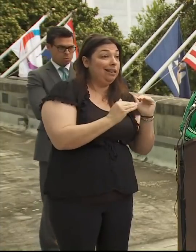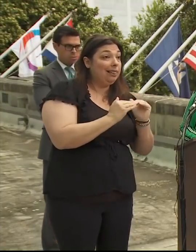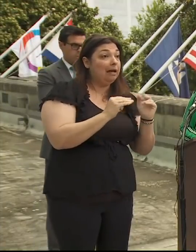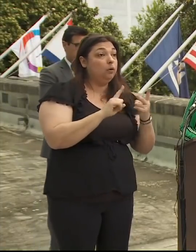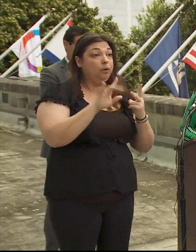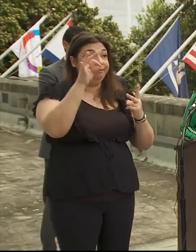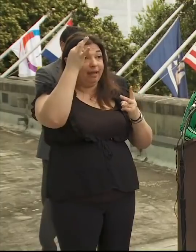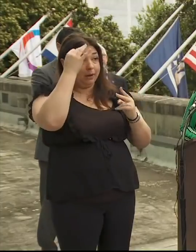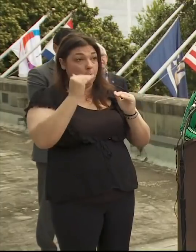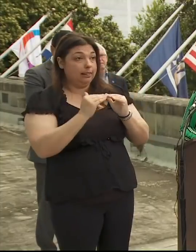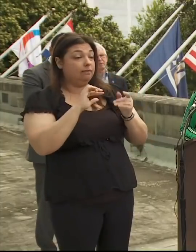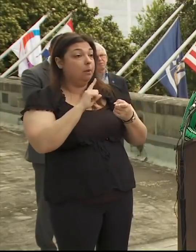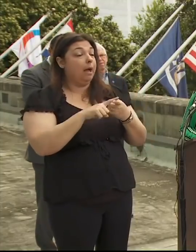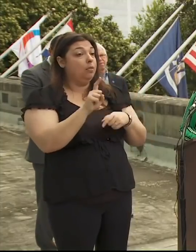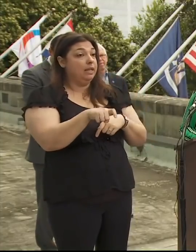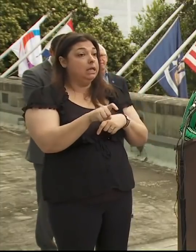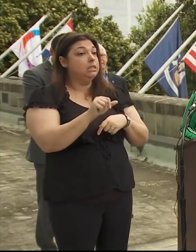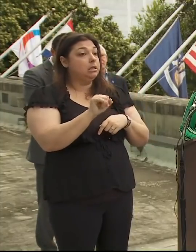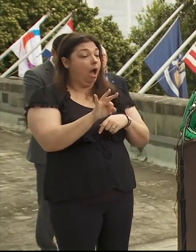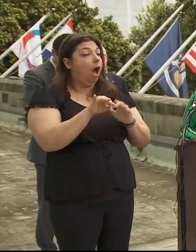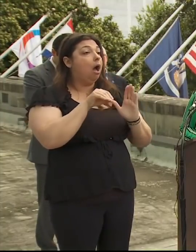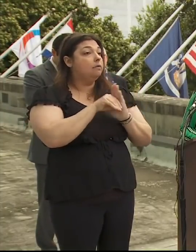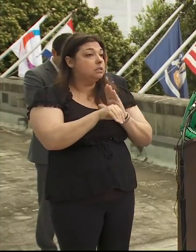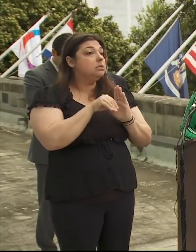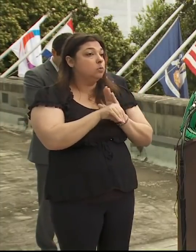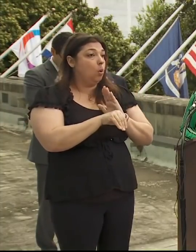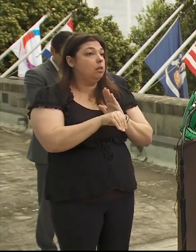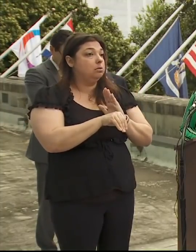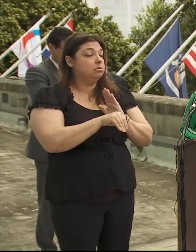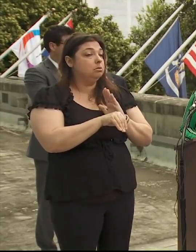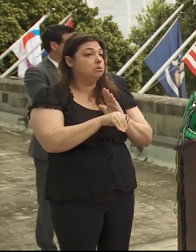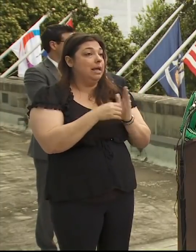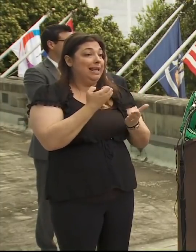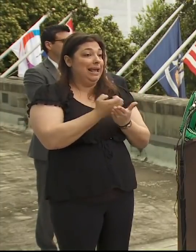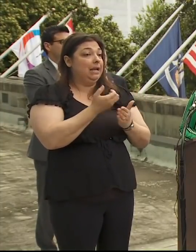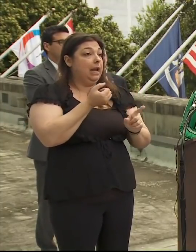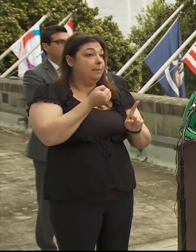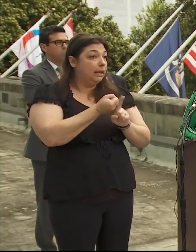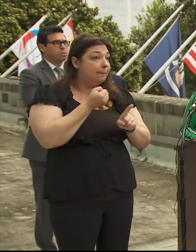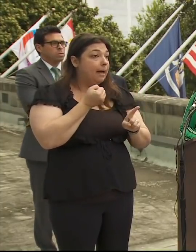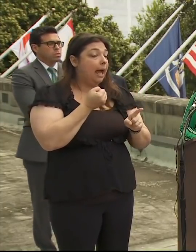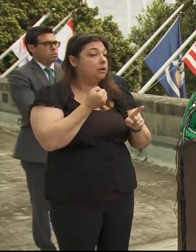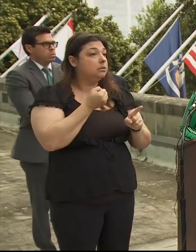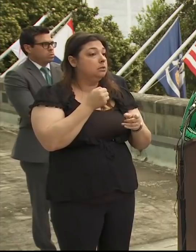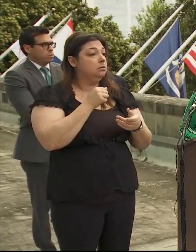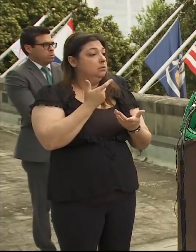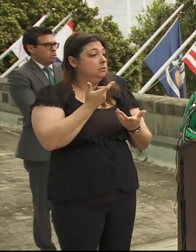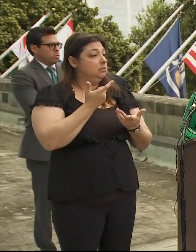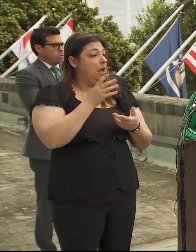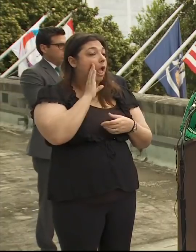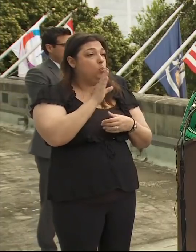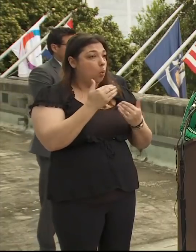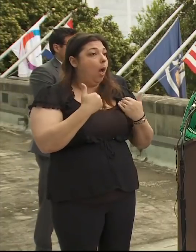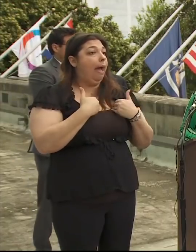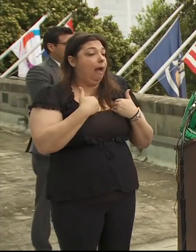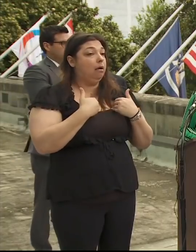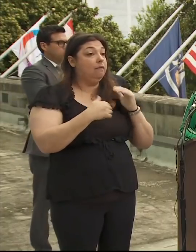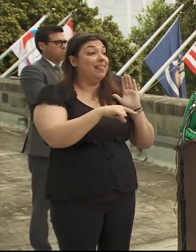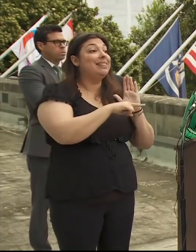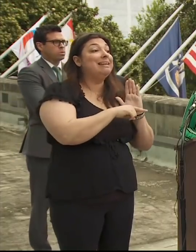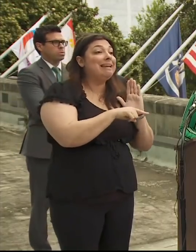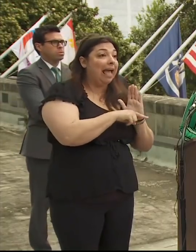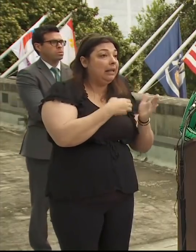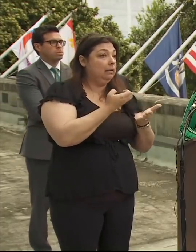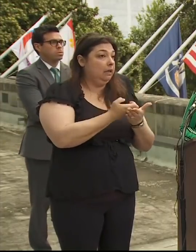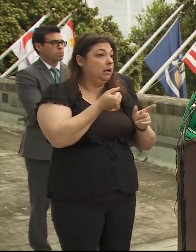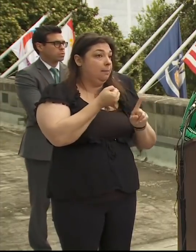federal level, about the needs of the city of New Orleans and the economic impact that it will have, the negative